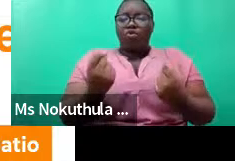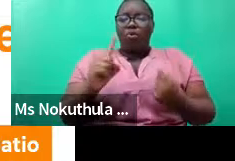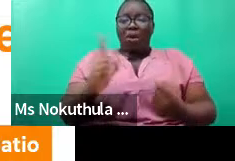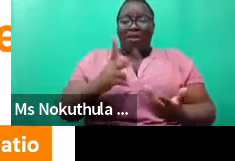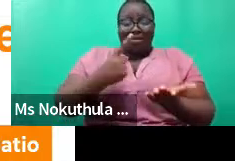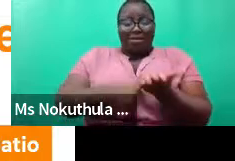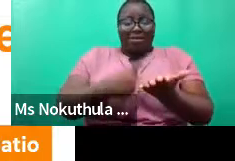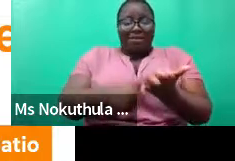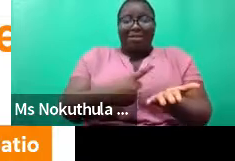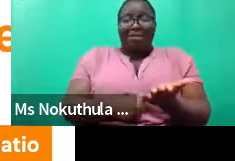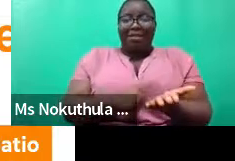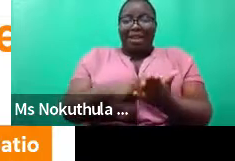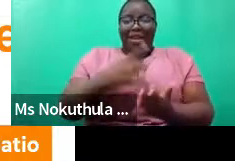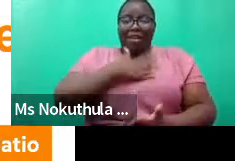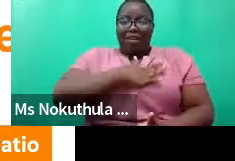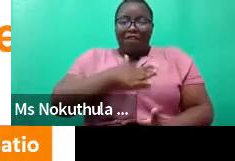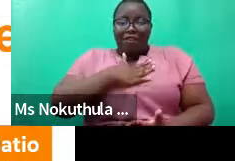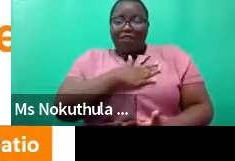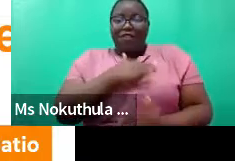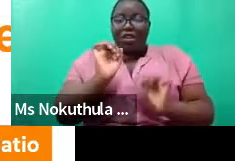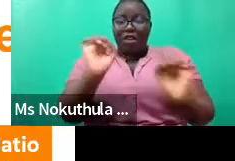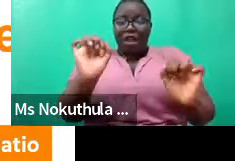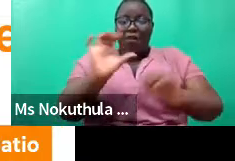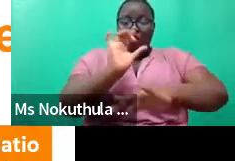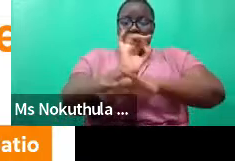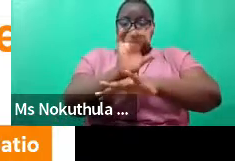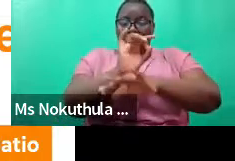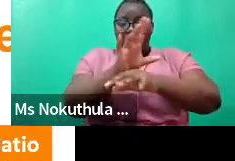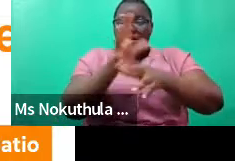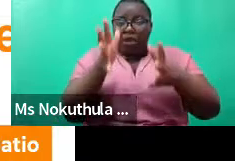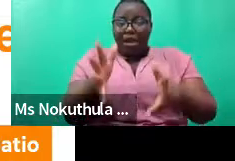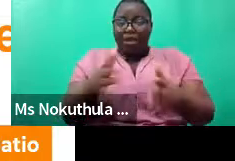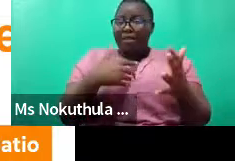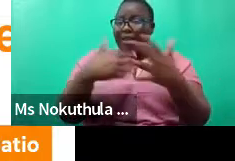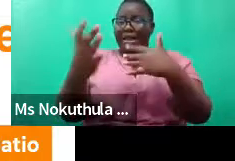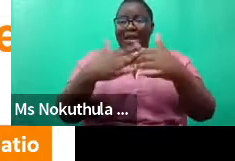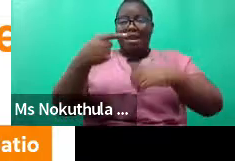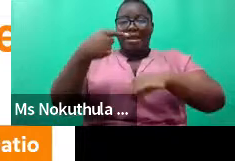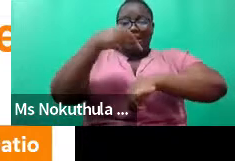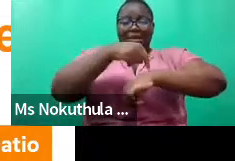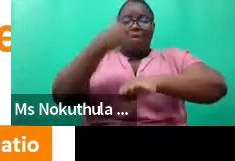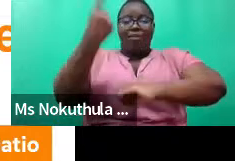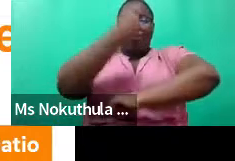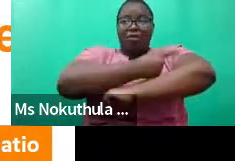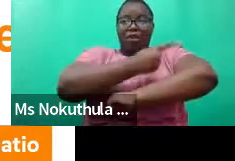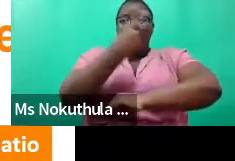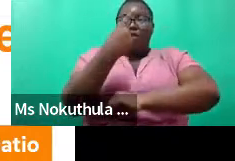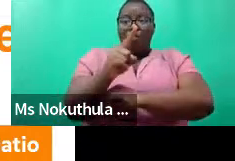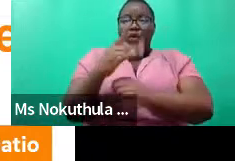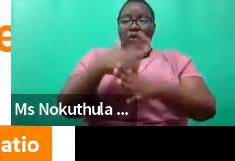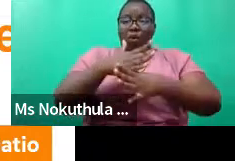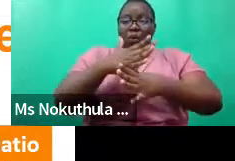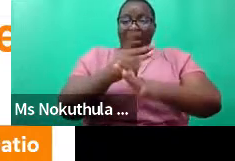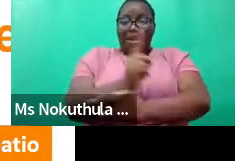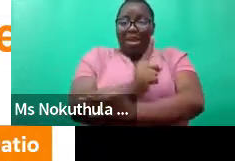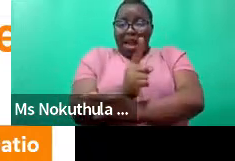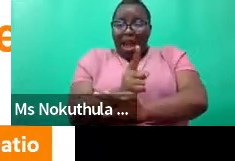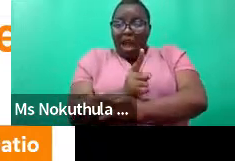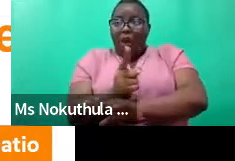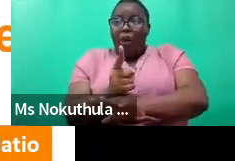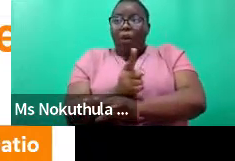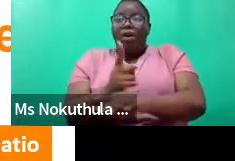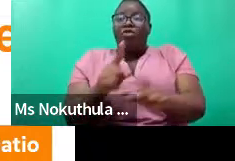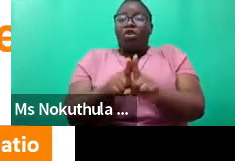with their counselor at any time of the day without waiting for the working hours. And they also decided that if